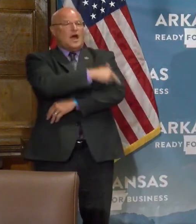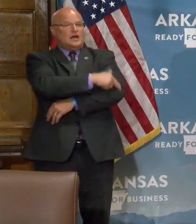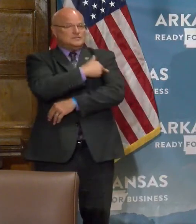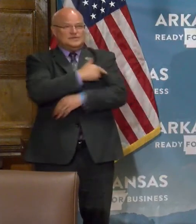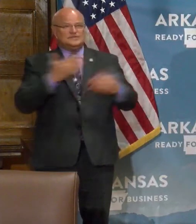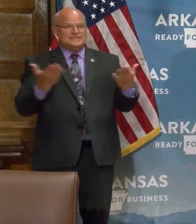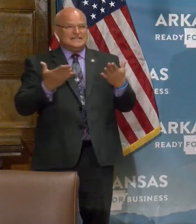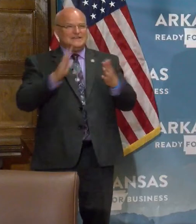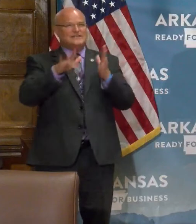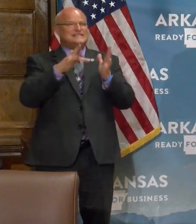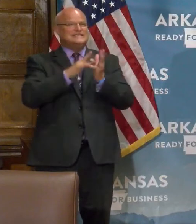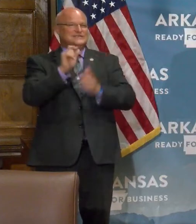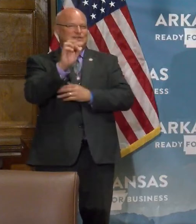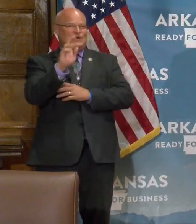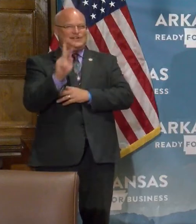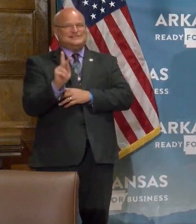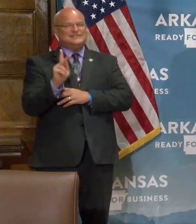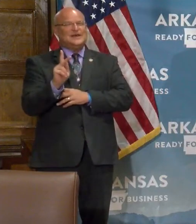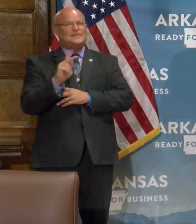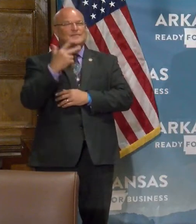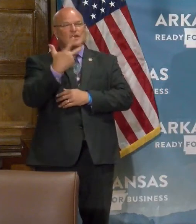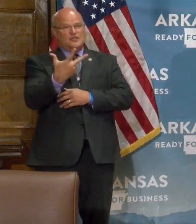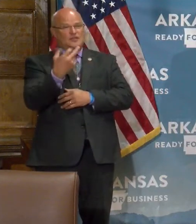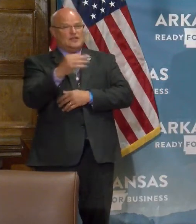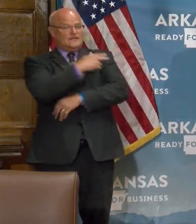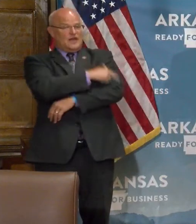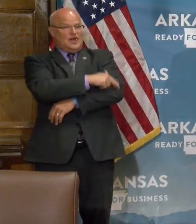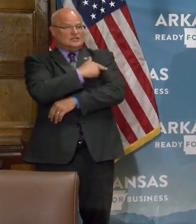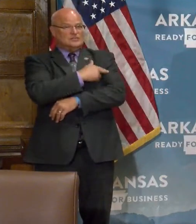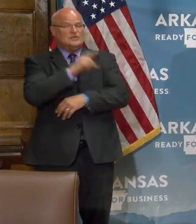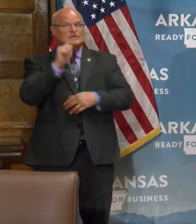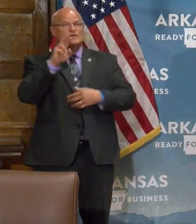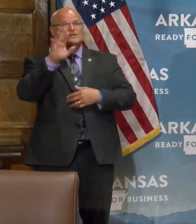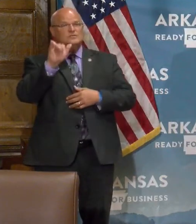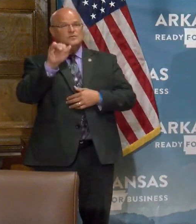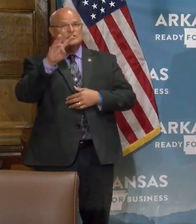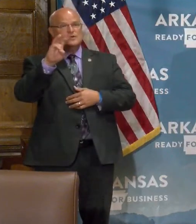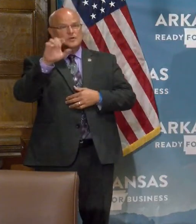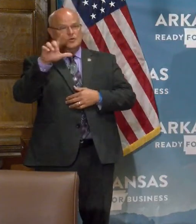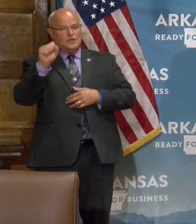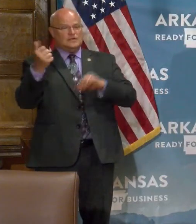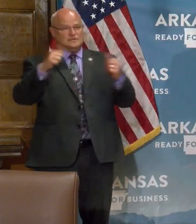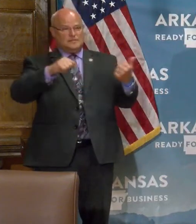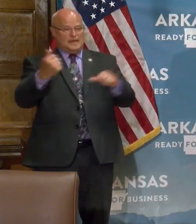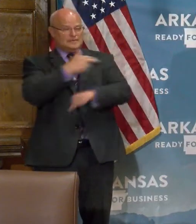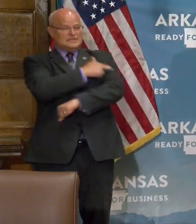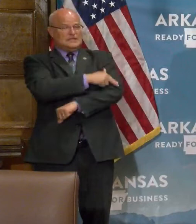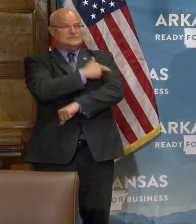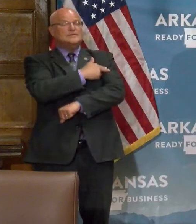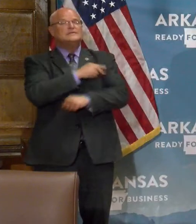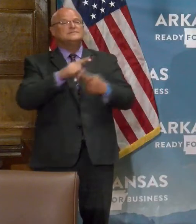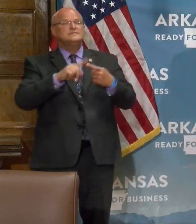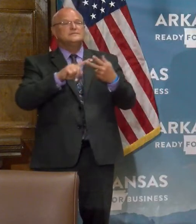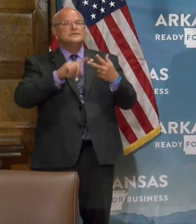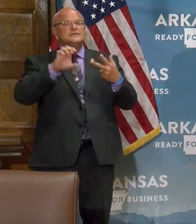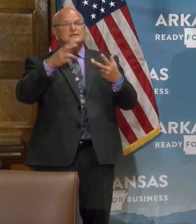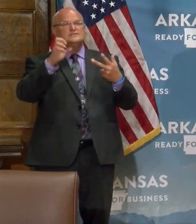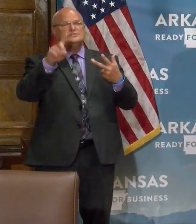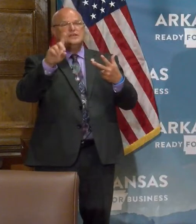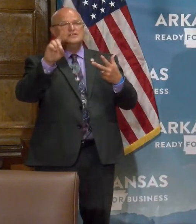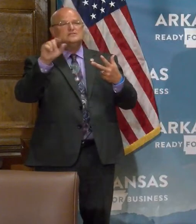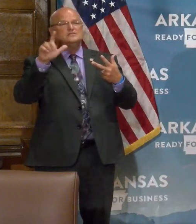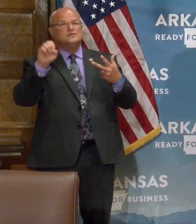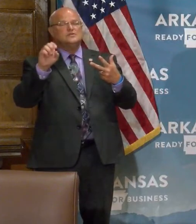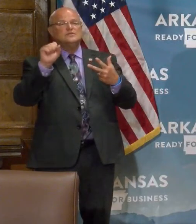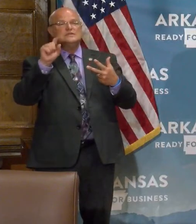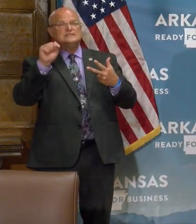hospitals here in Central Arkansas, three of our hospitals: Troy Wells, CEO of Baptist Health, Chad Adoodle,